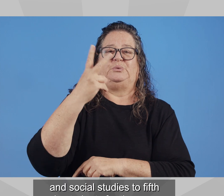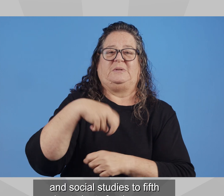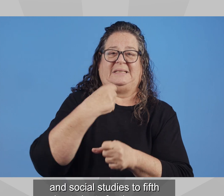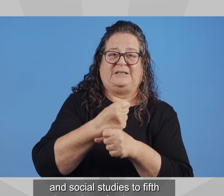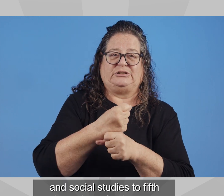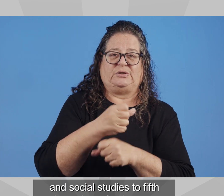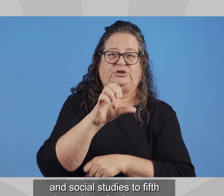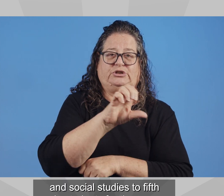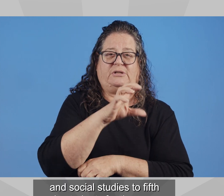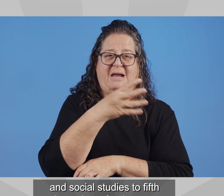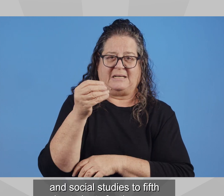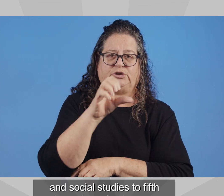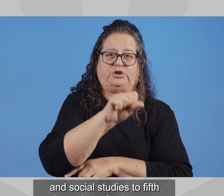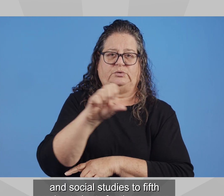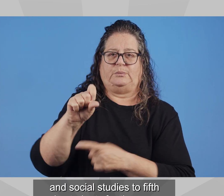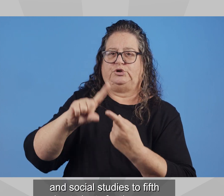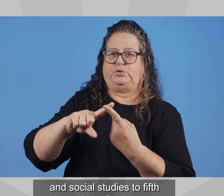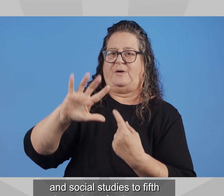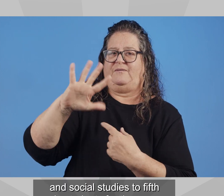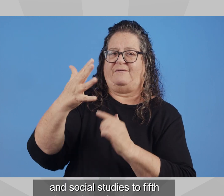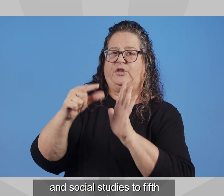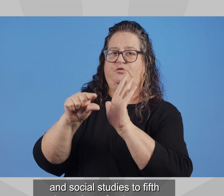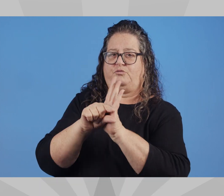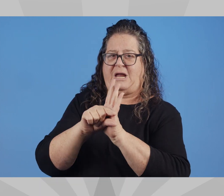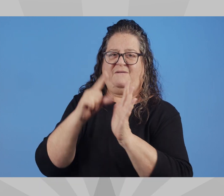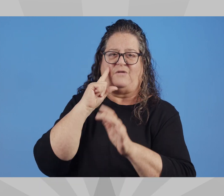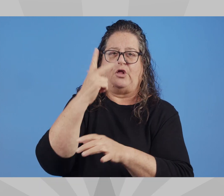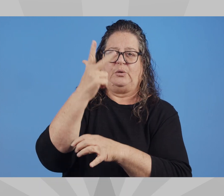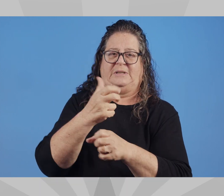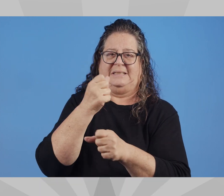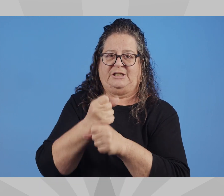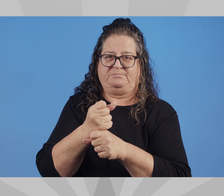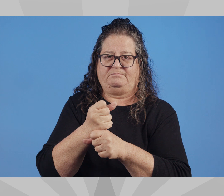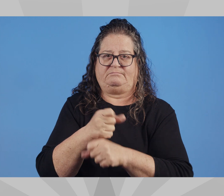years and social studies to 5th grade students for 3 years.